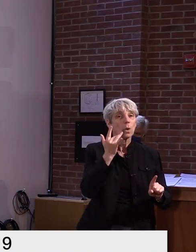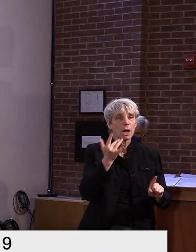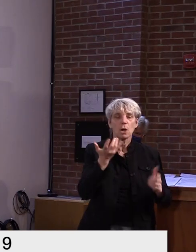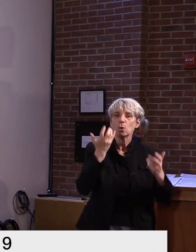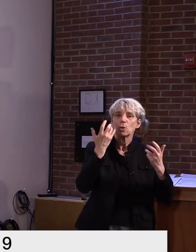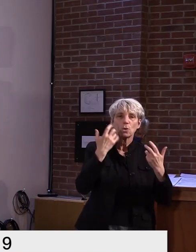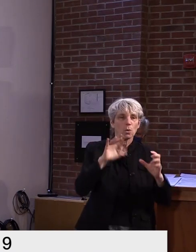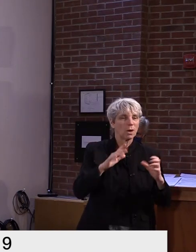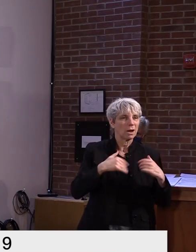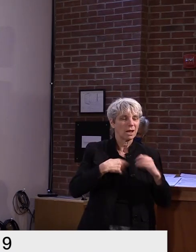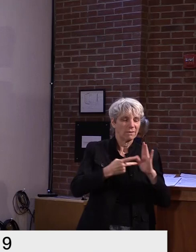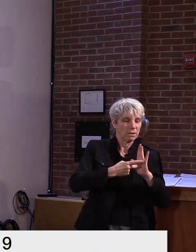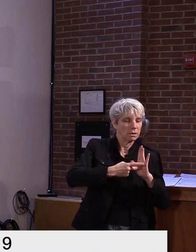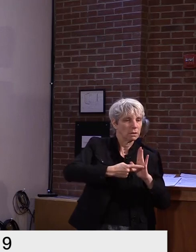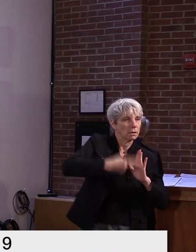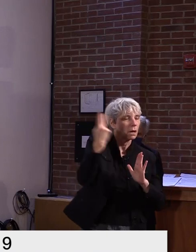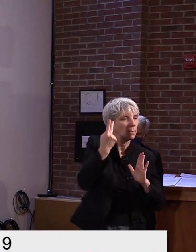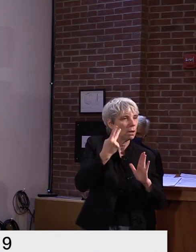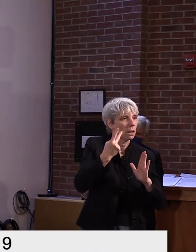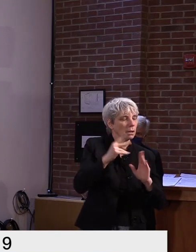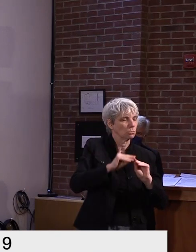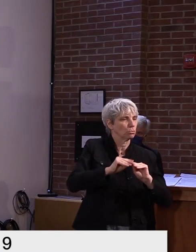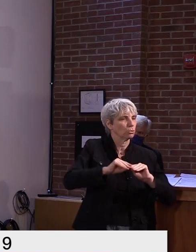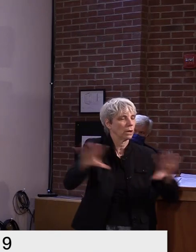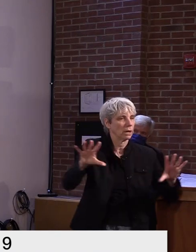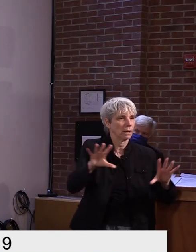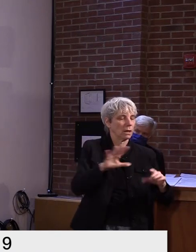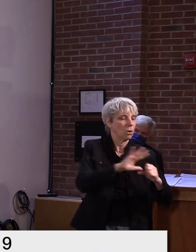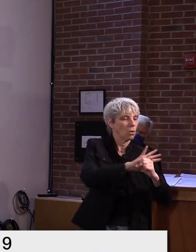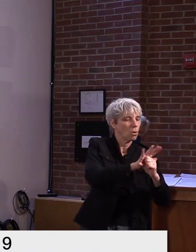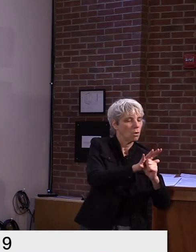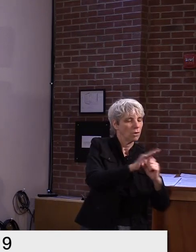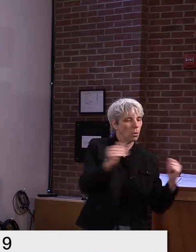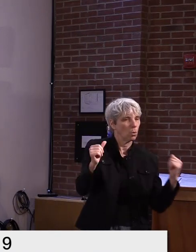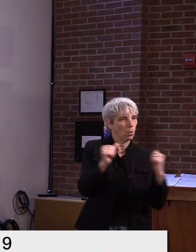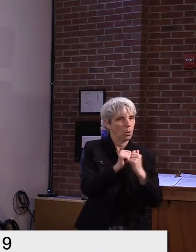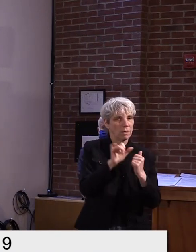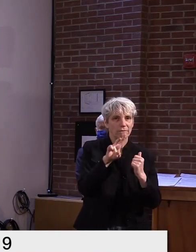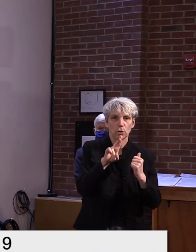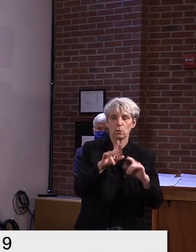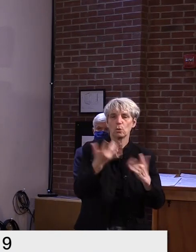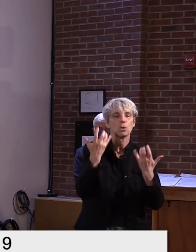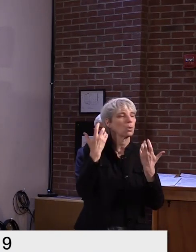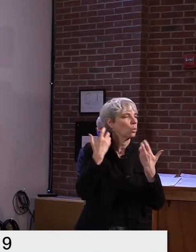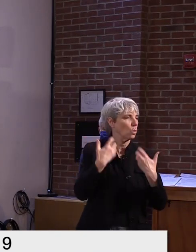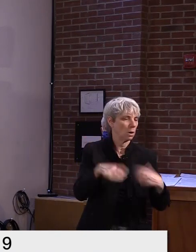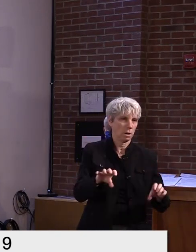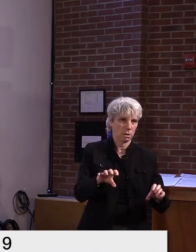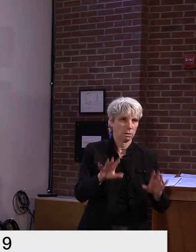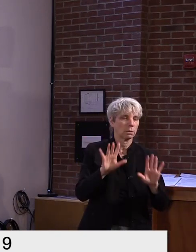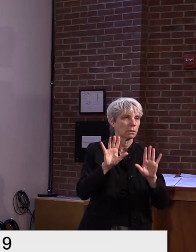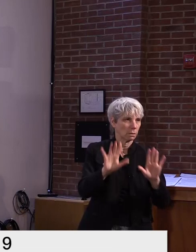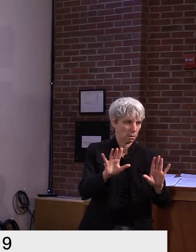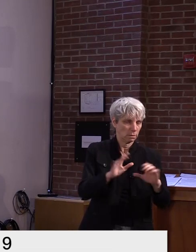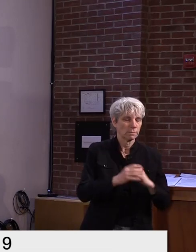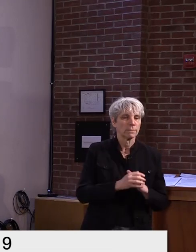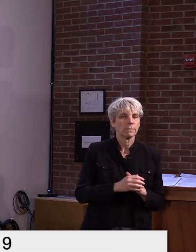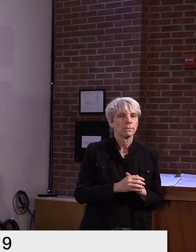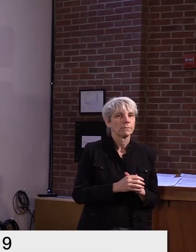a so-called twindemic of both flu and COVID cases concurrently this fall and